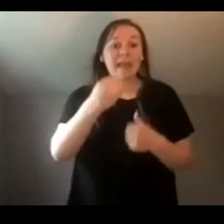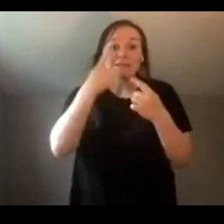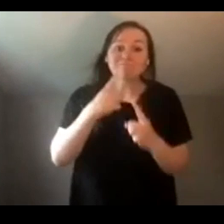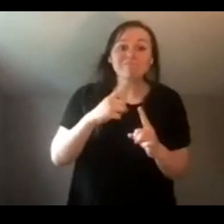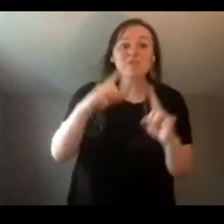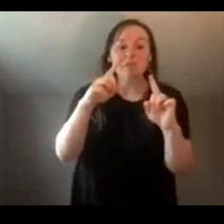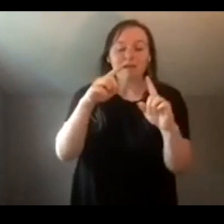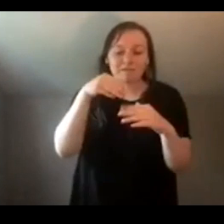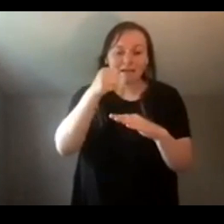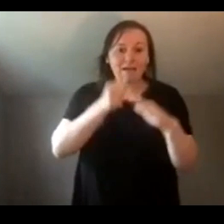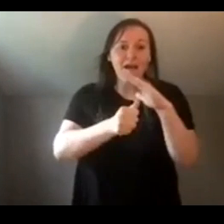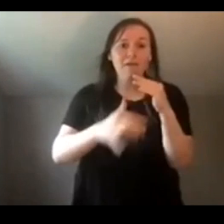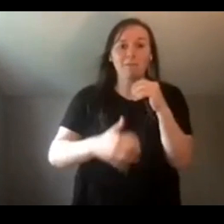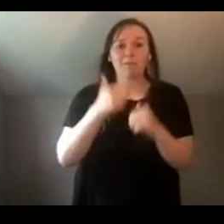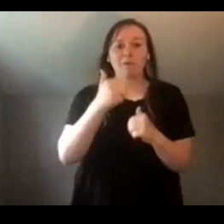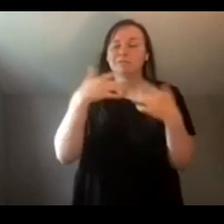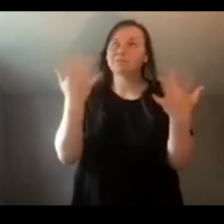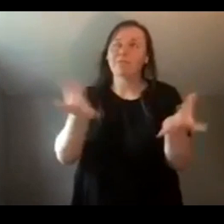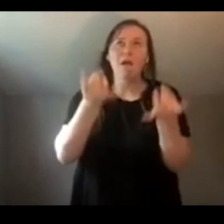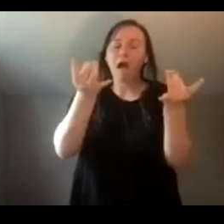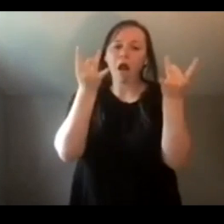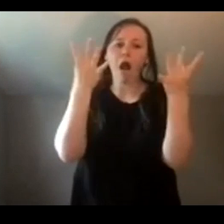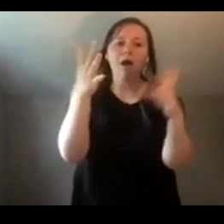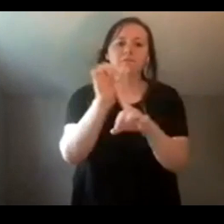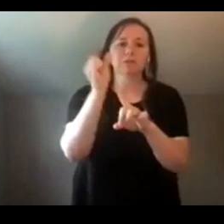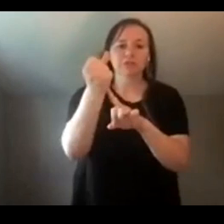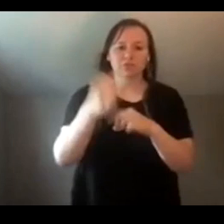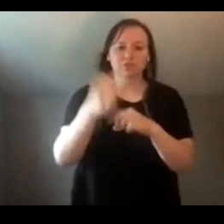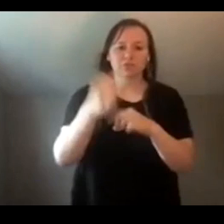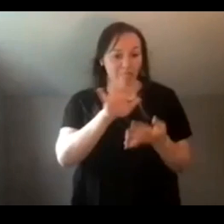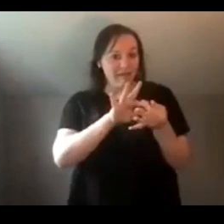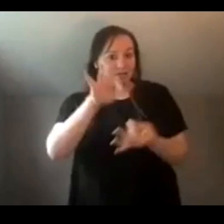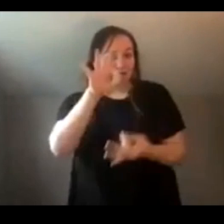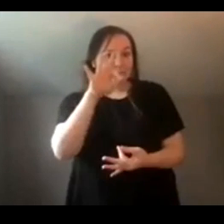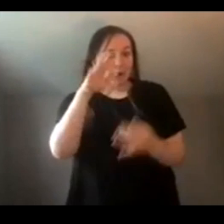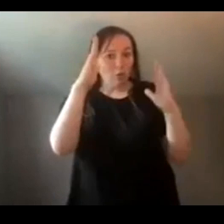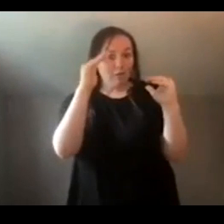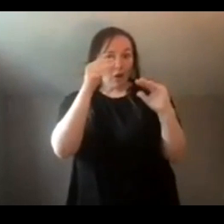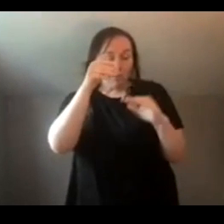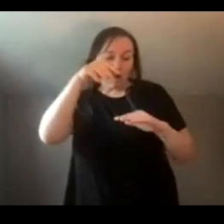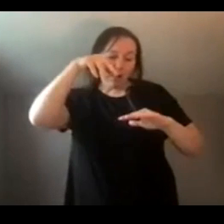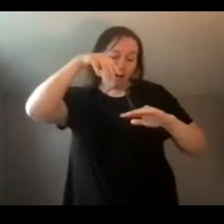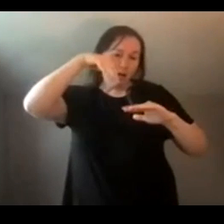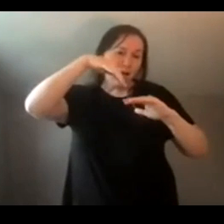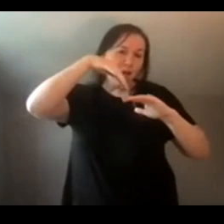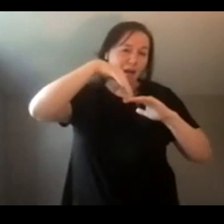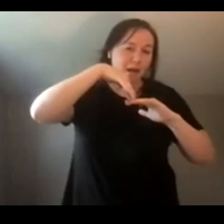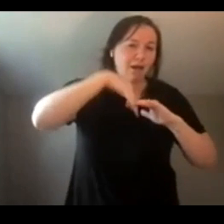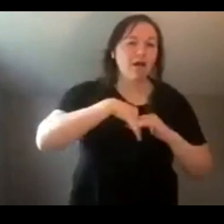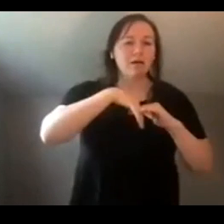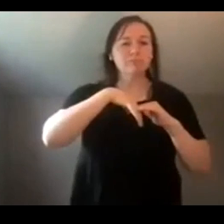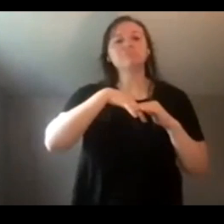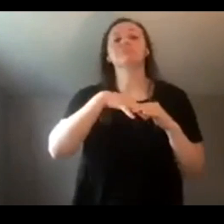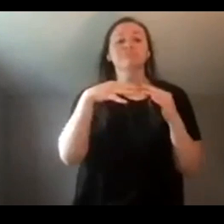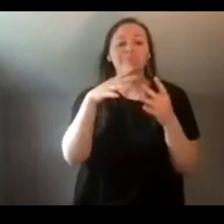of circumstances. The spirit of hope sank its roots deep into the very moral fabric